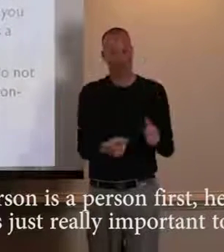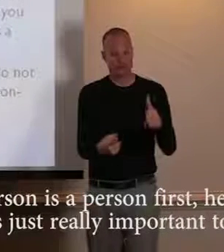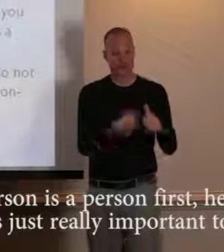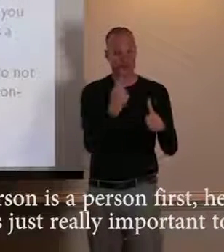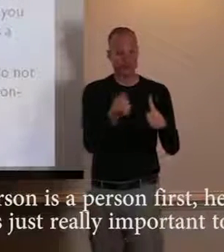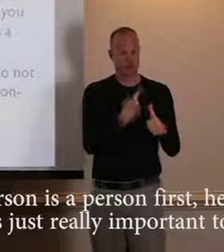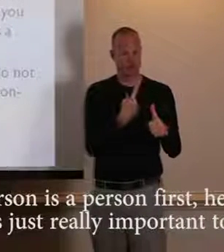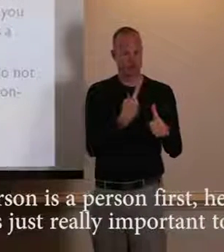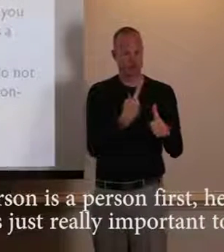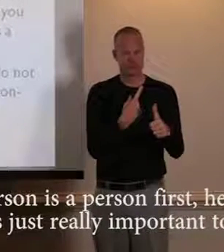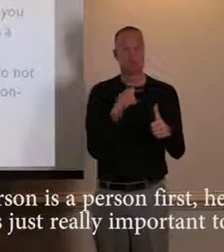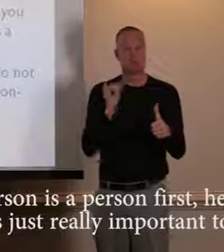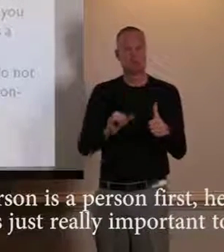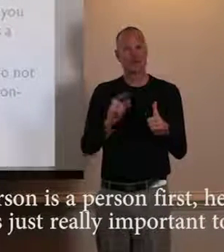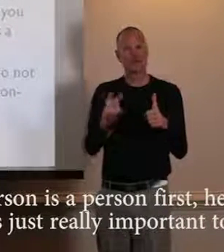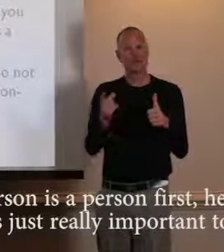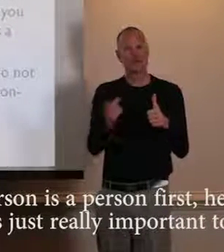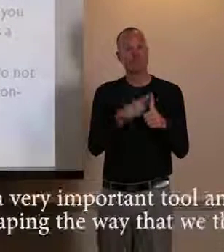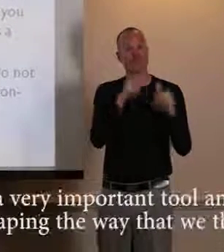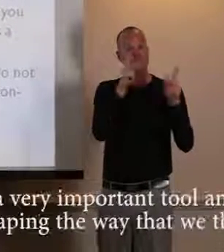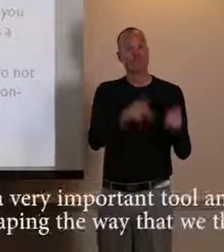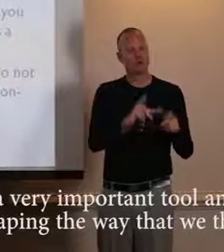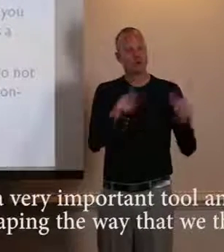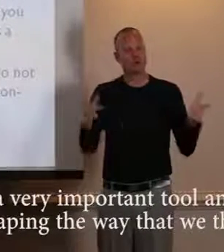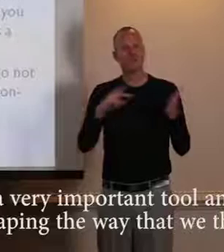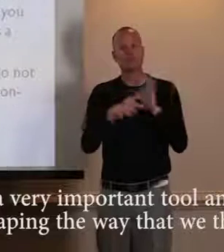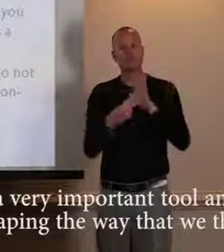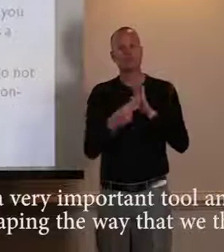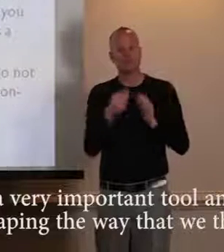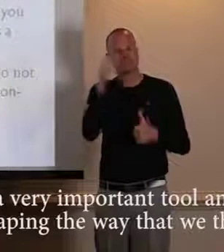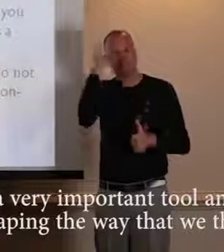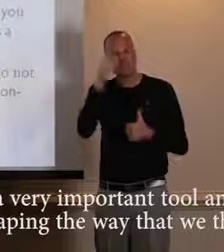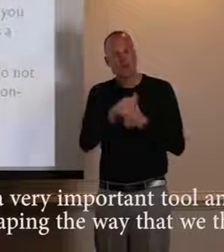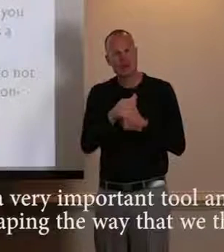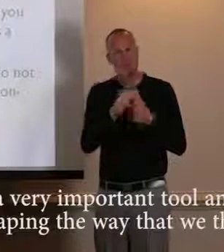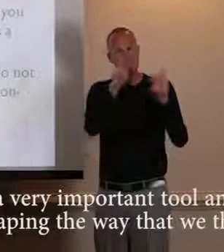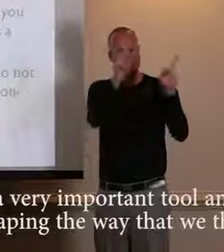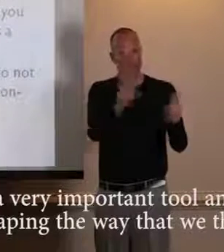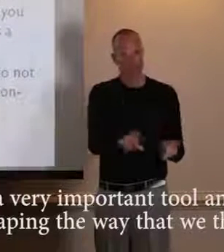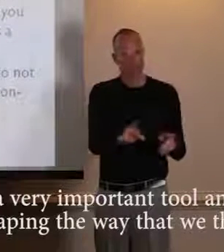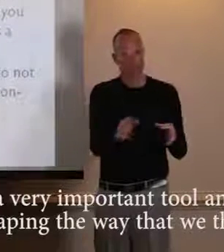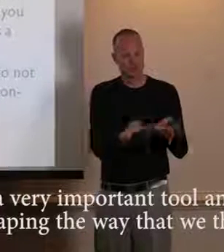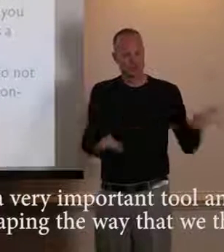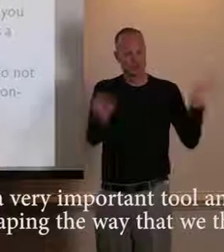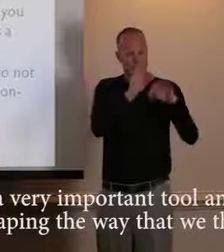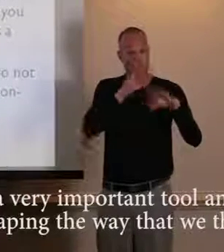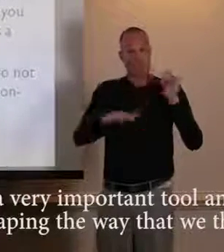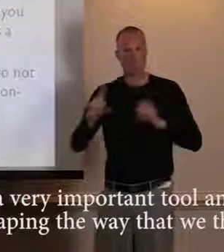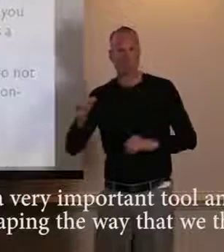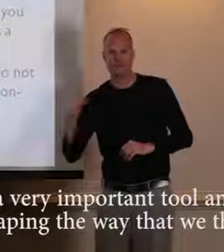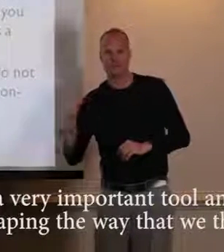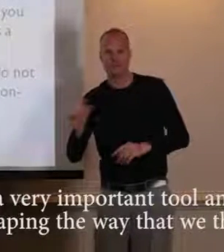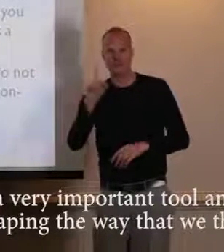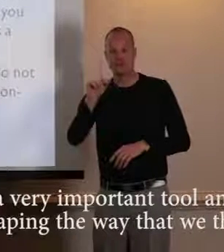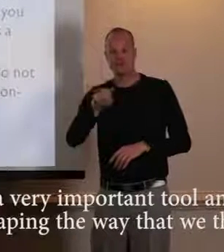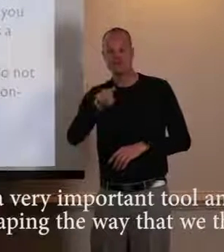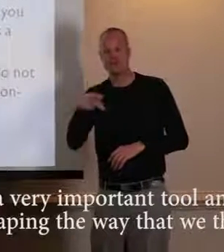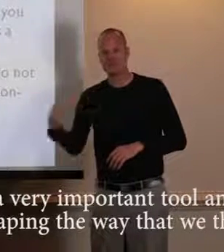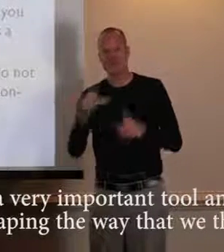person first language. So it's just really important to be mindful of that. Language is a very important tool, and it's a very powerful tool